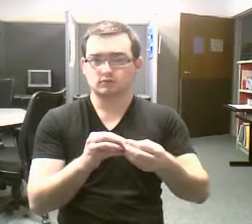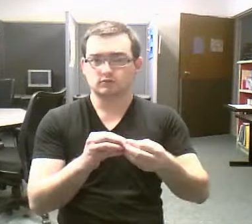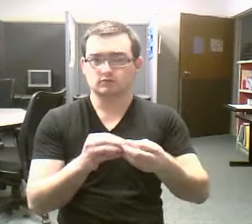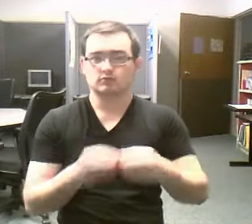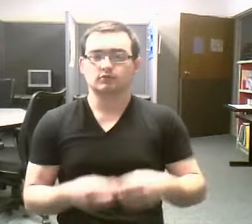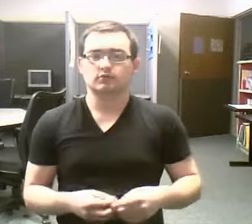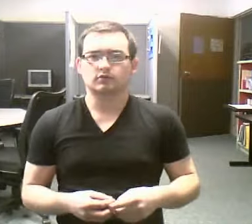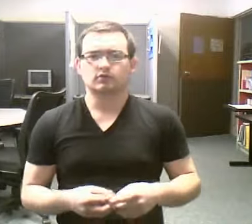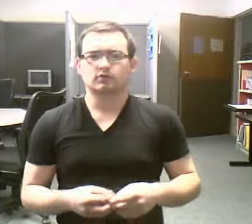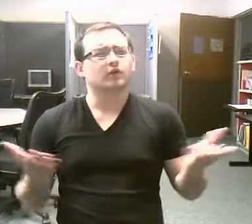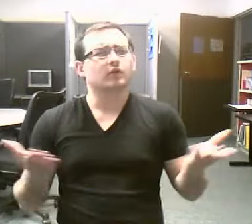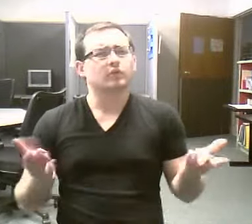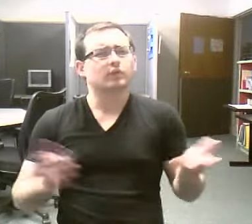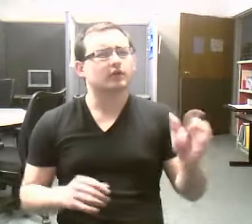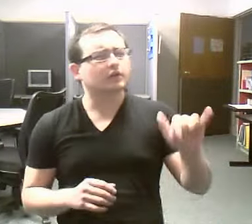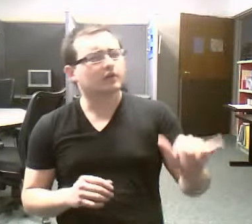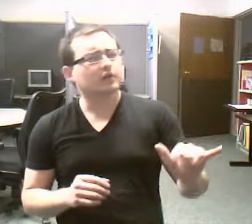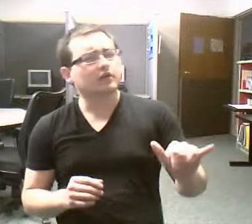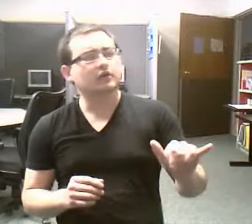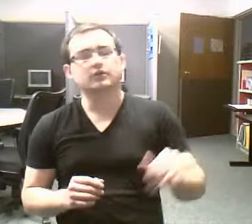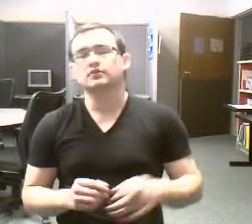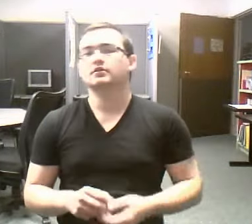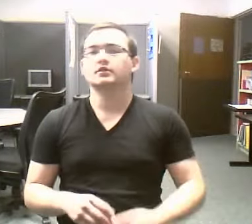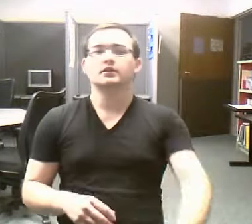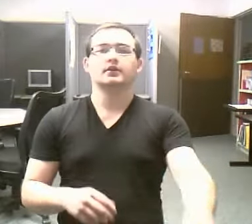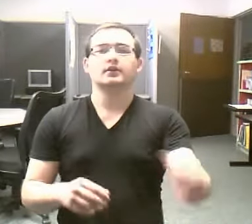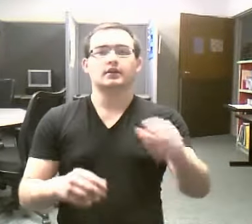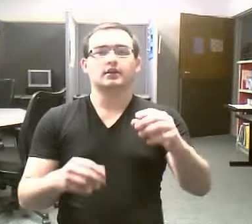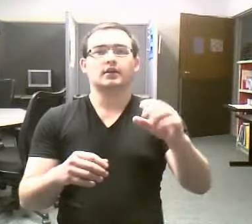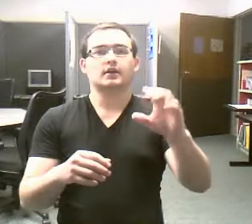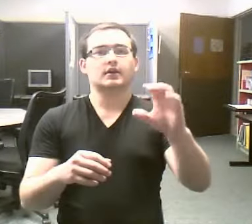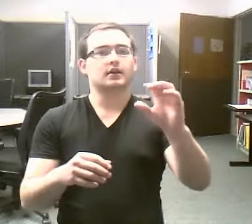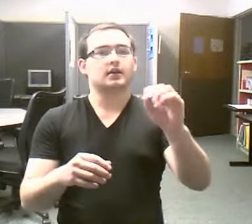And what natural numbers are counting numbers.